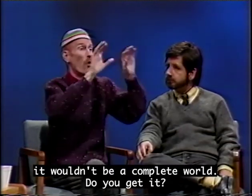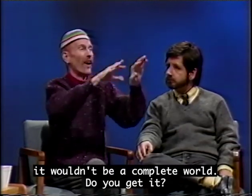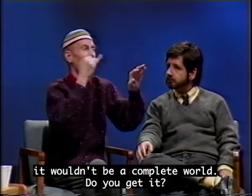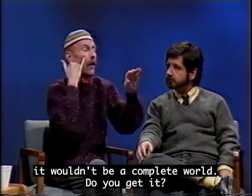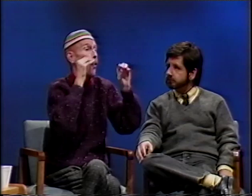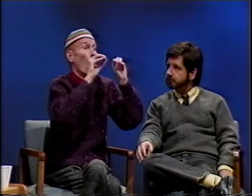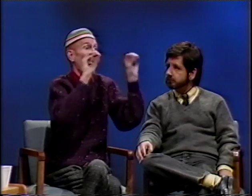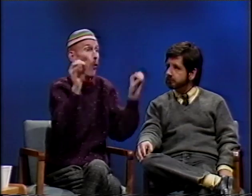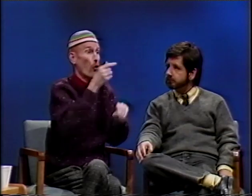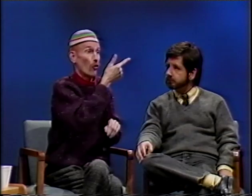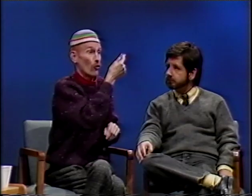get it?